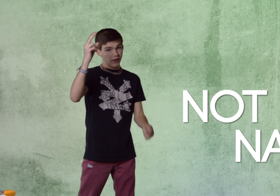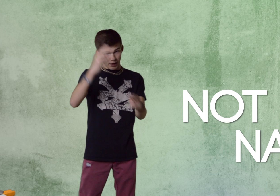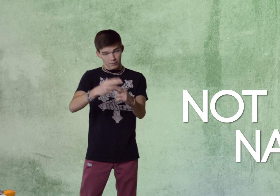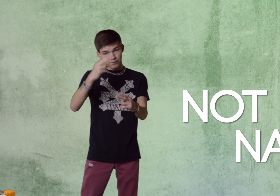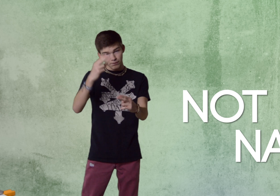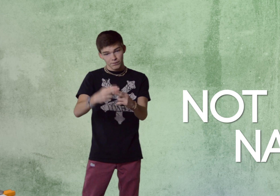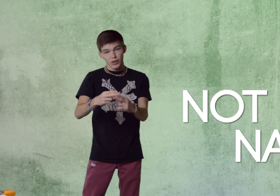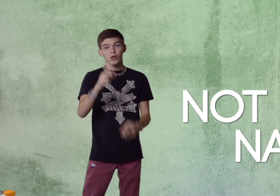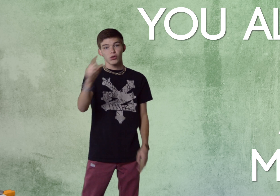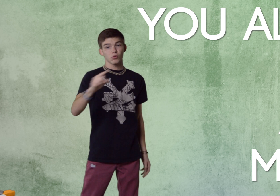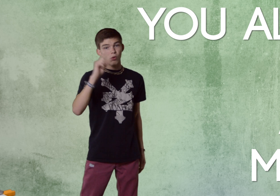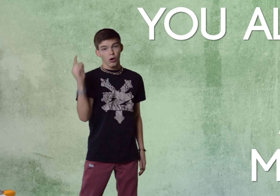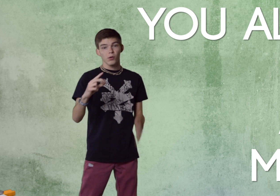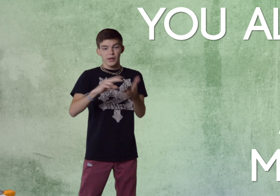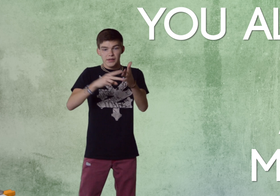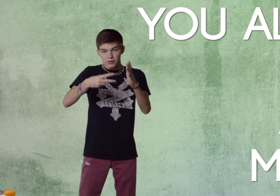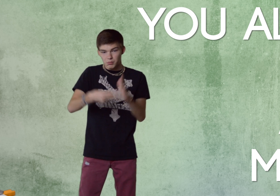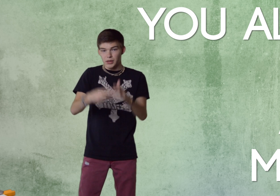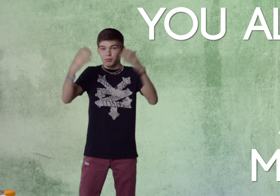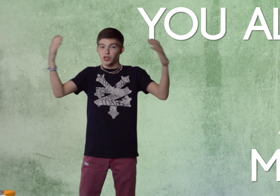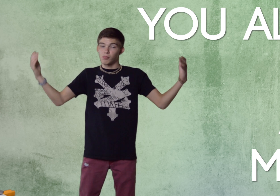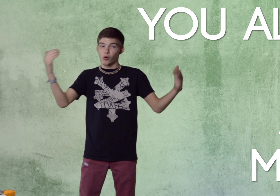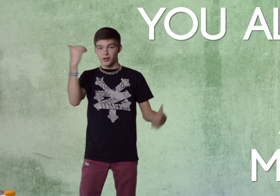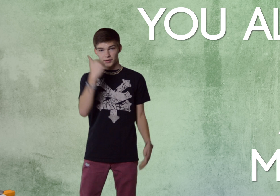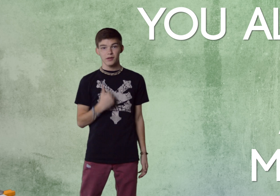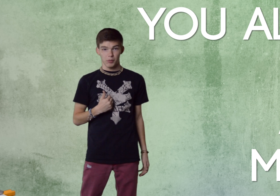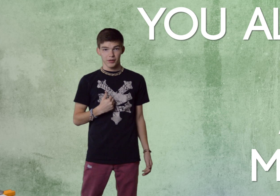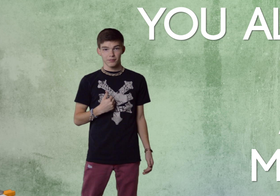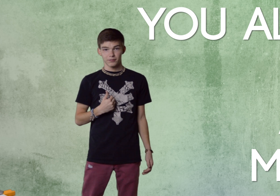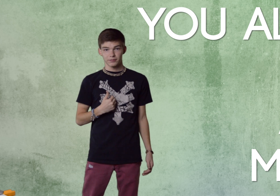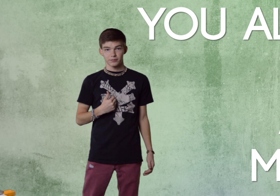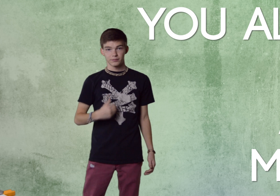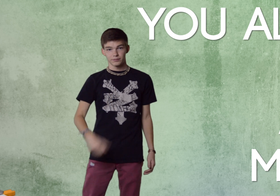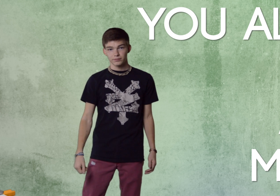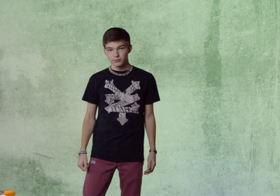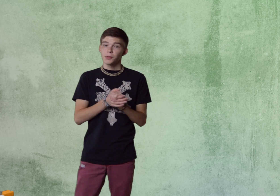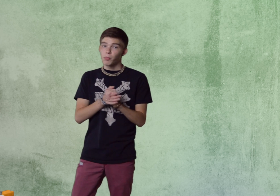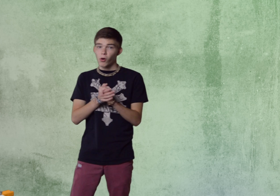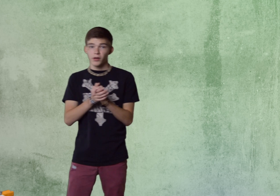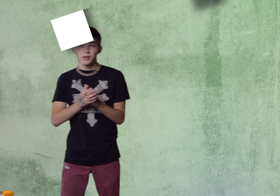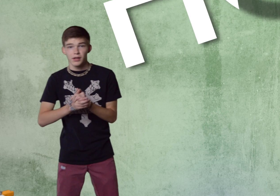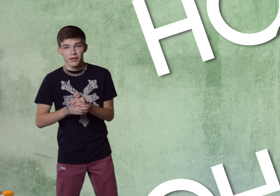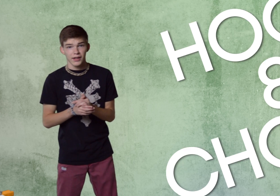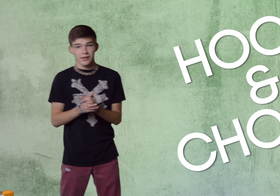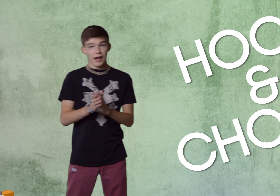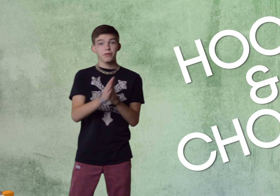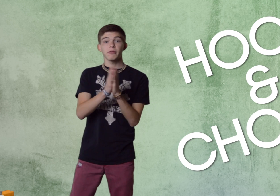name? You will always mean much more to me. Now, the little part that is after the